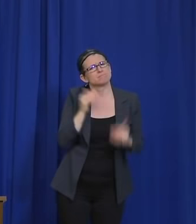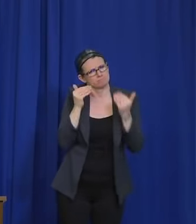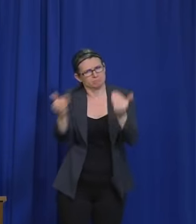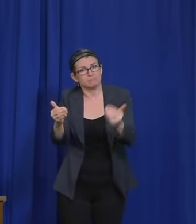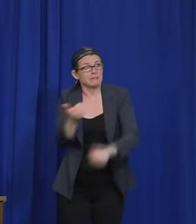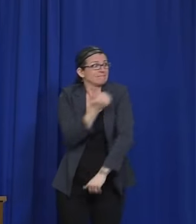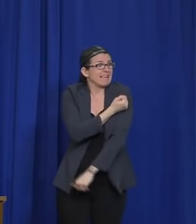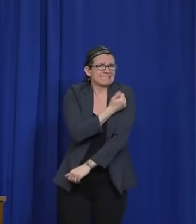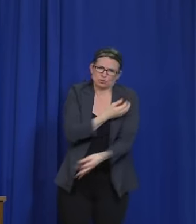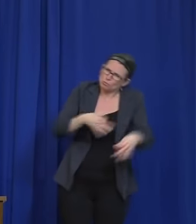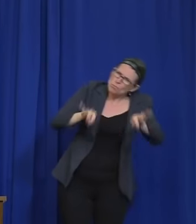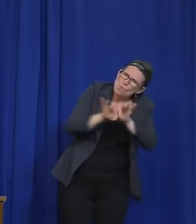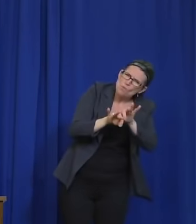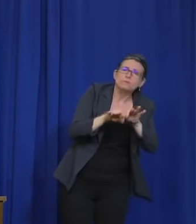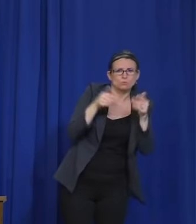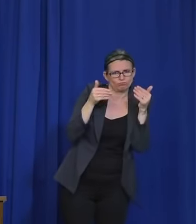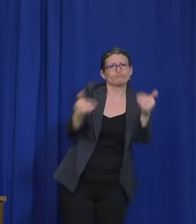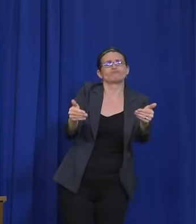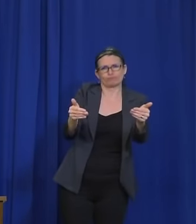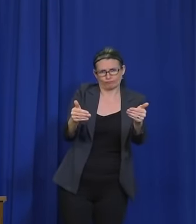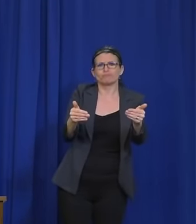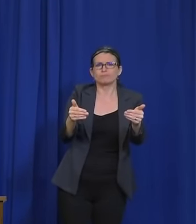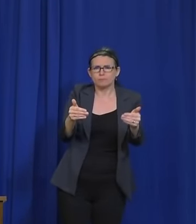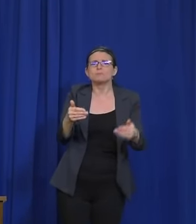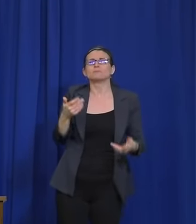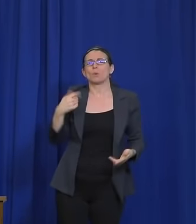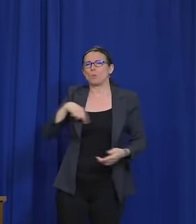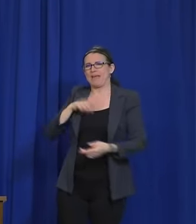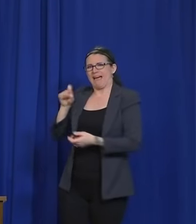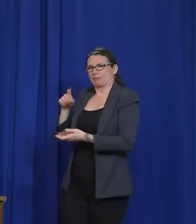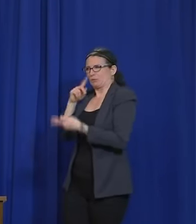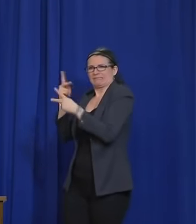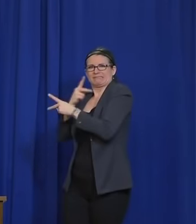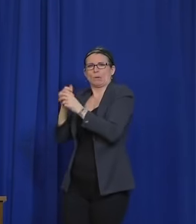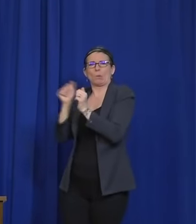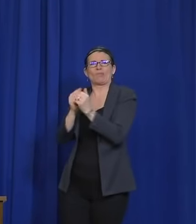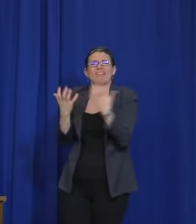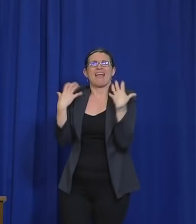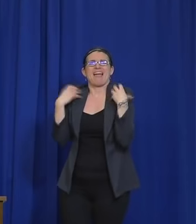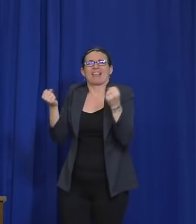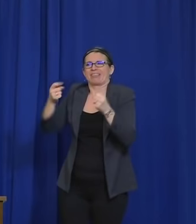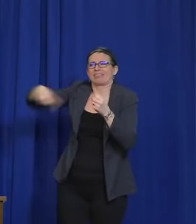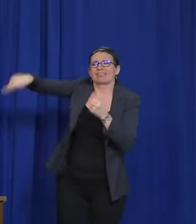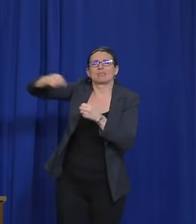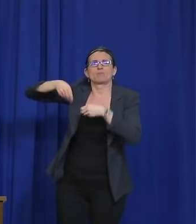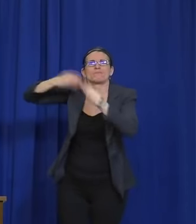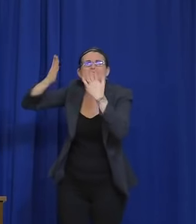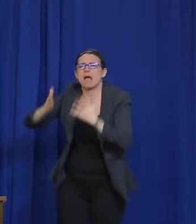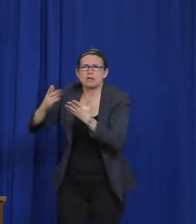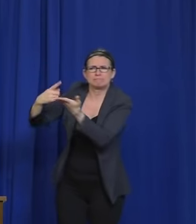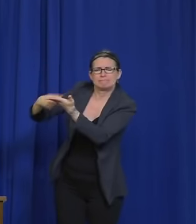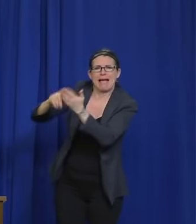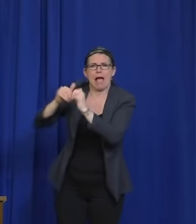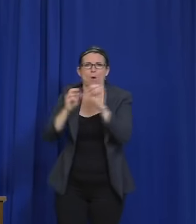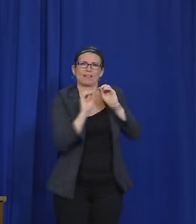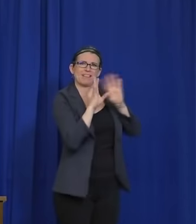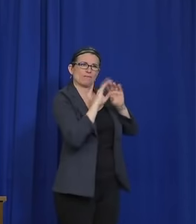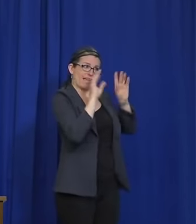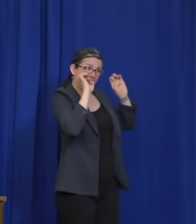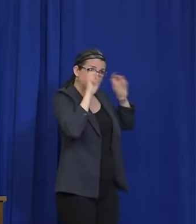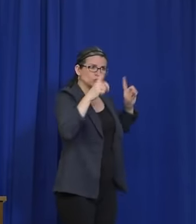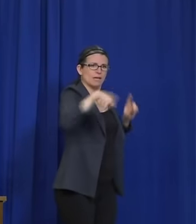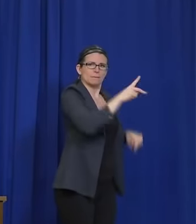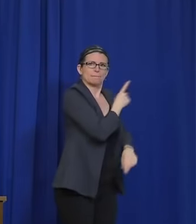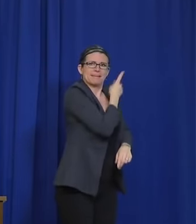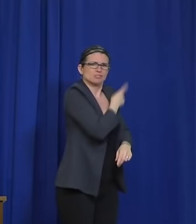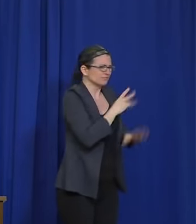of Maine, work with our healthcare providers, because we are very focused on making sure that all people in Maine get appropriate